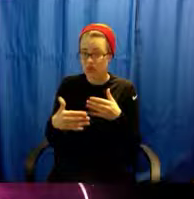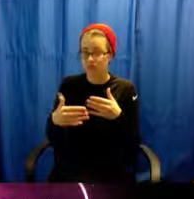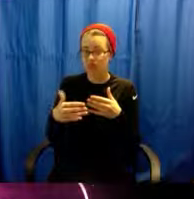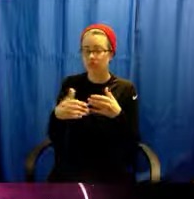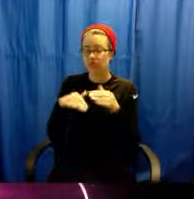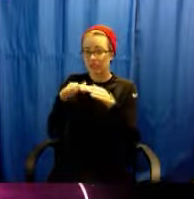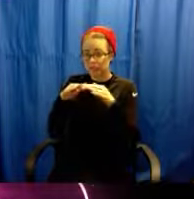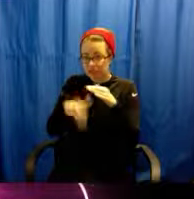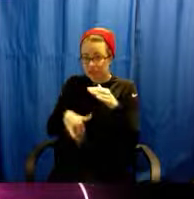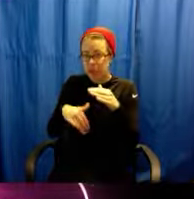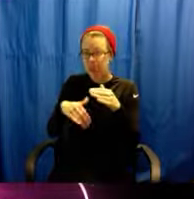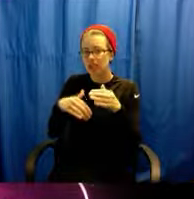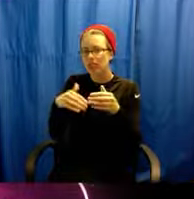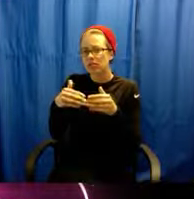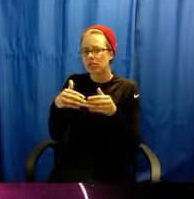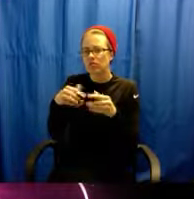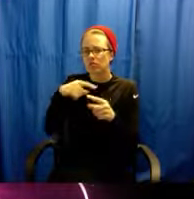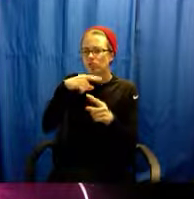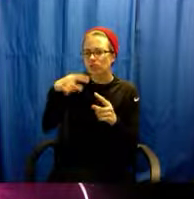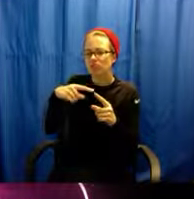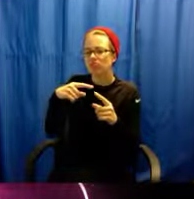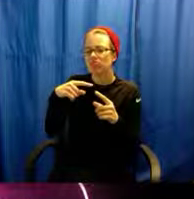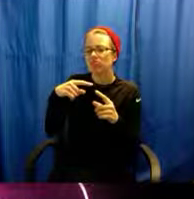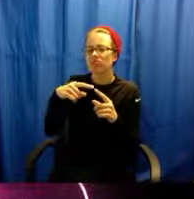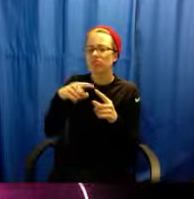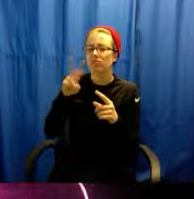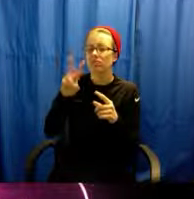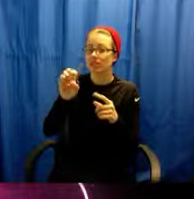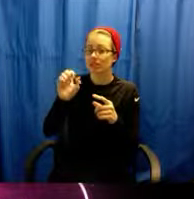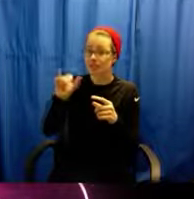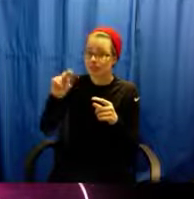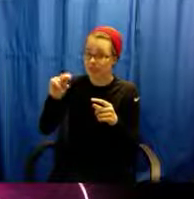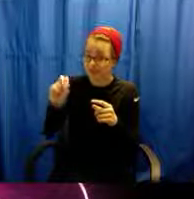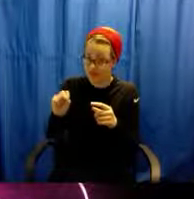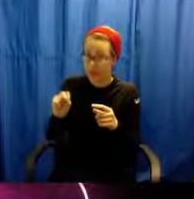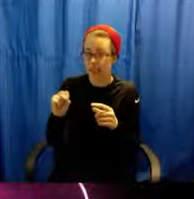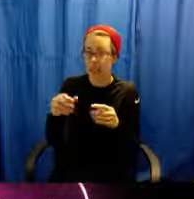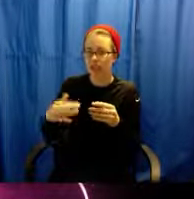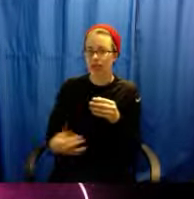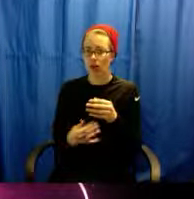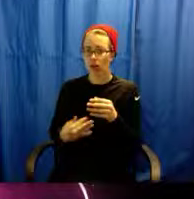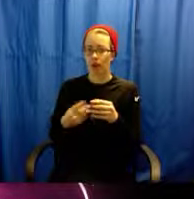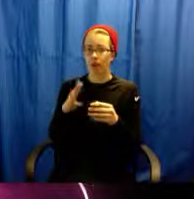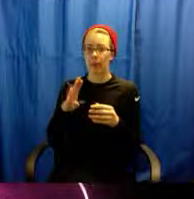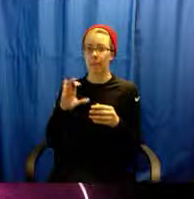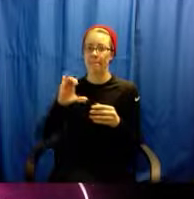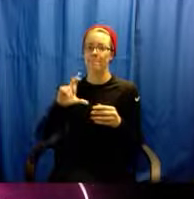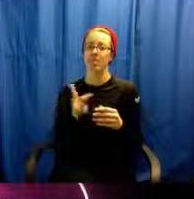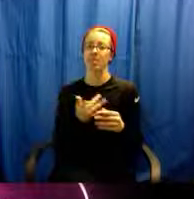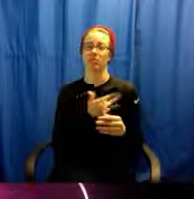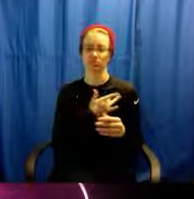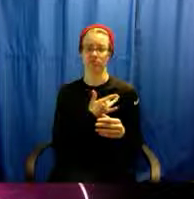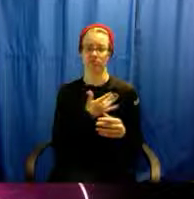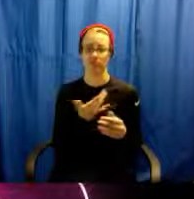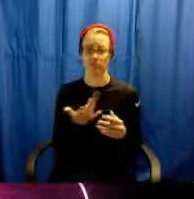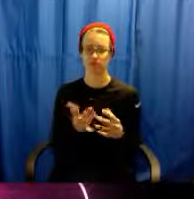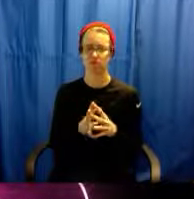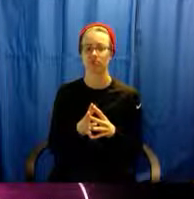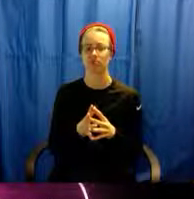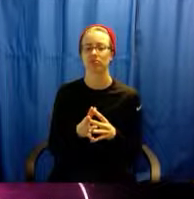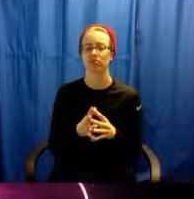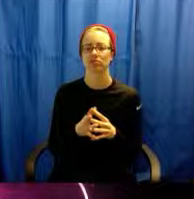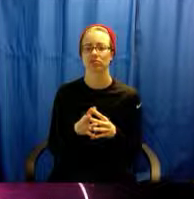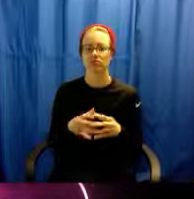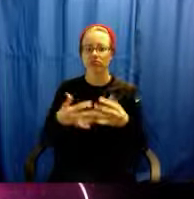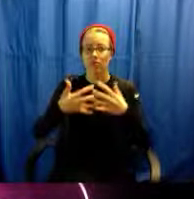Blood pressure is measured by doctors using an instrument called the sphygmomanometer. Blood pressure levels are written in the form of